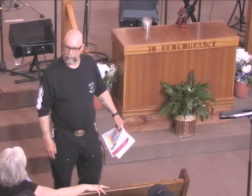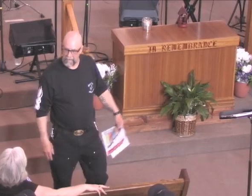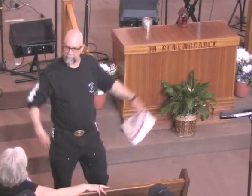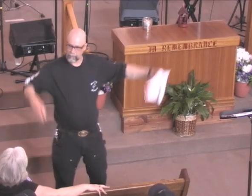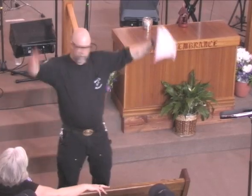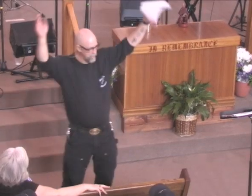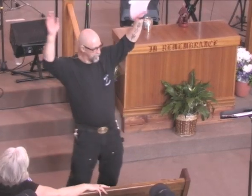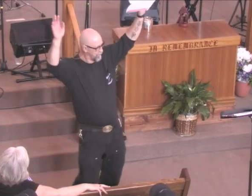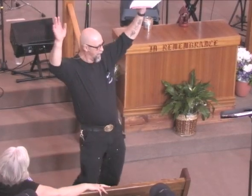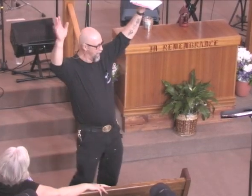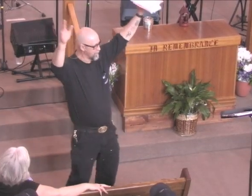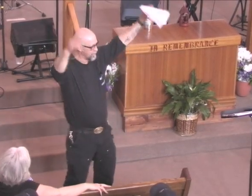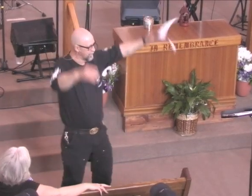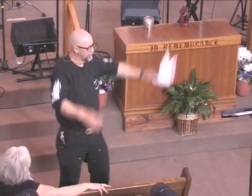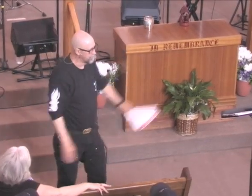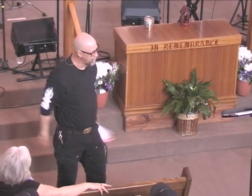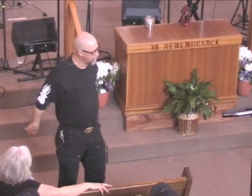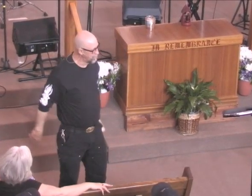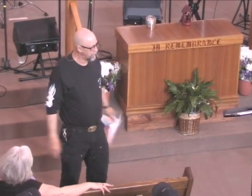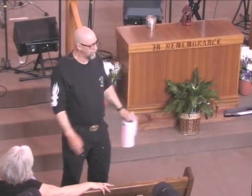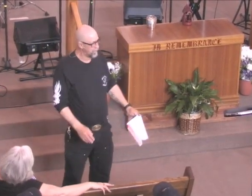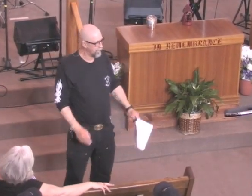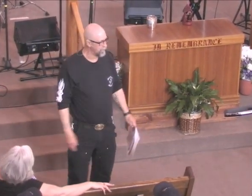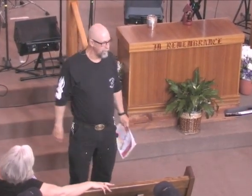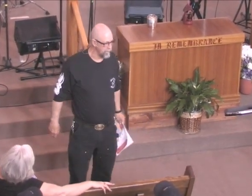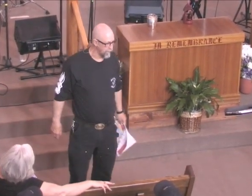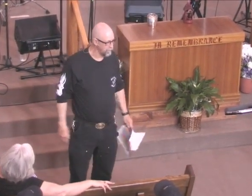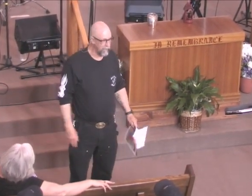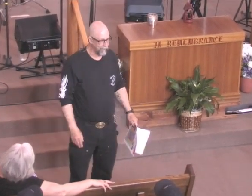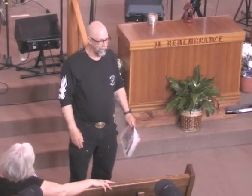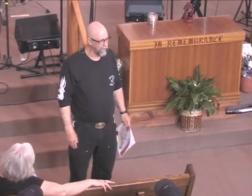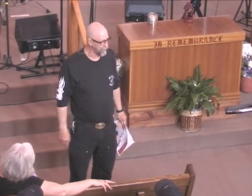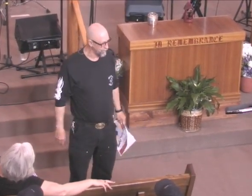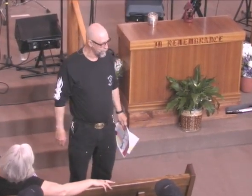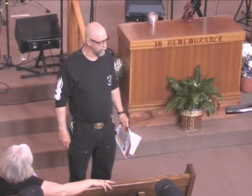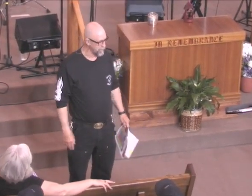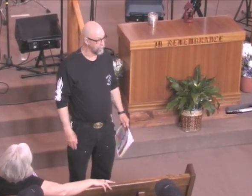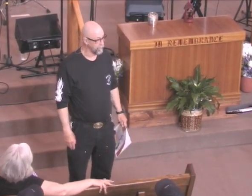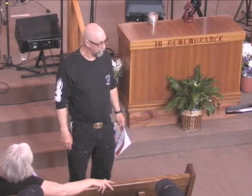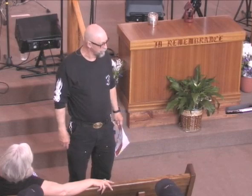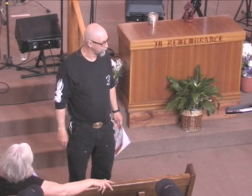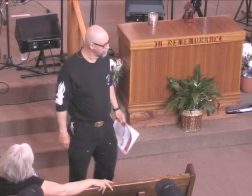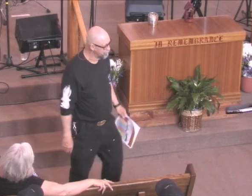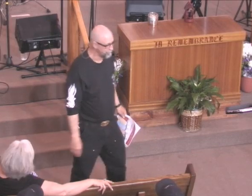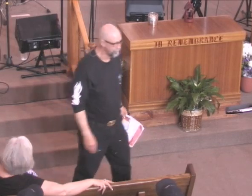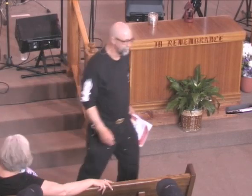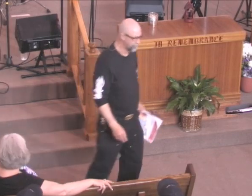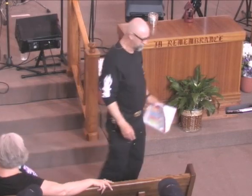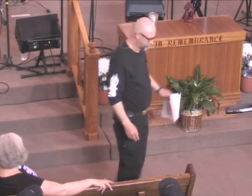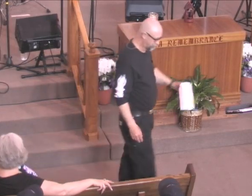People are clapping, raising their hands. And she's like, we got to get out of here. This place is a cult.